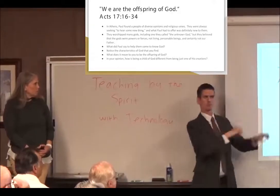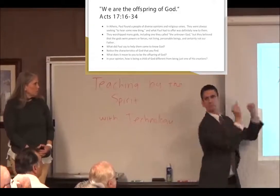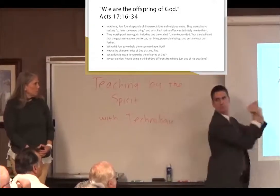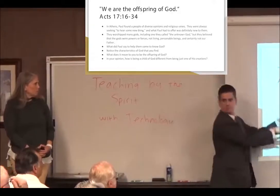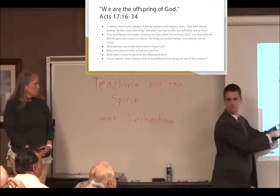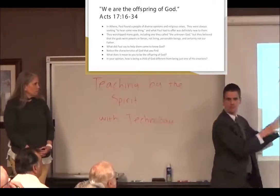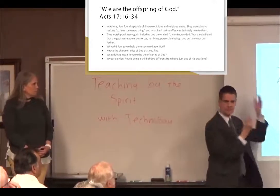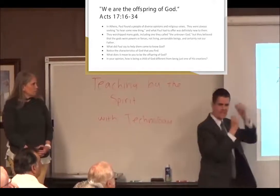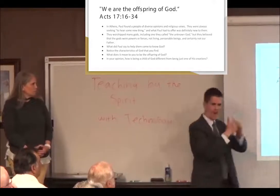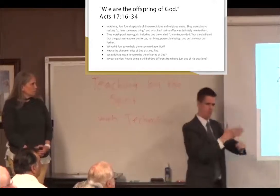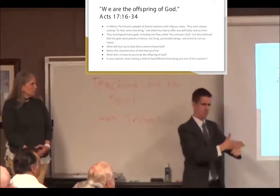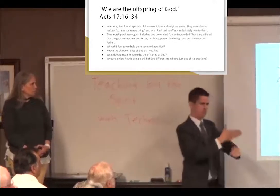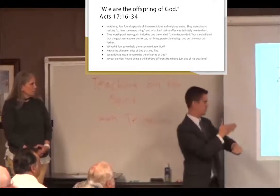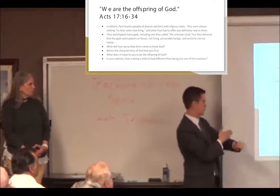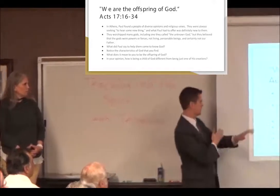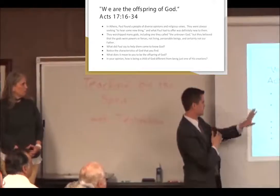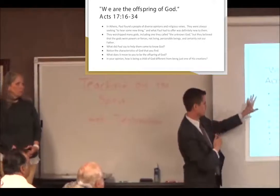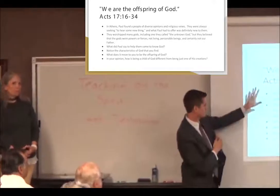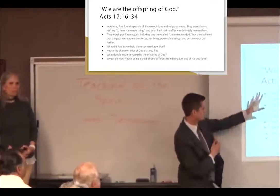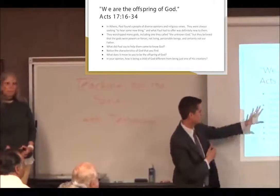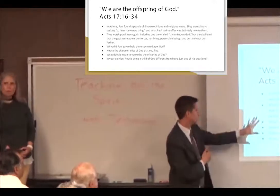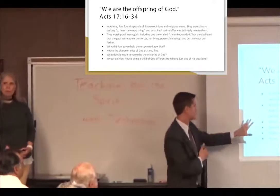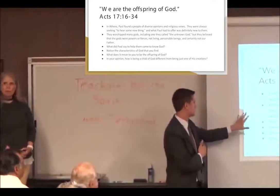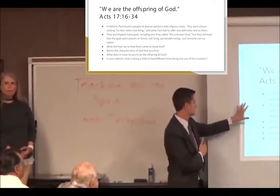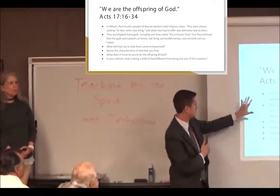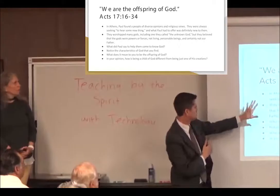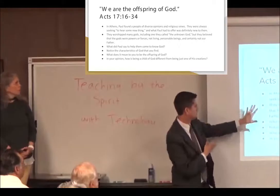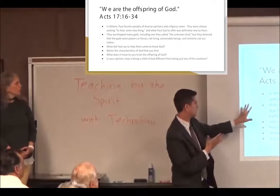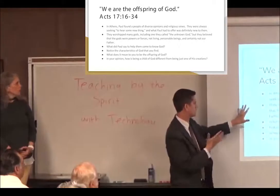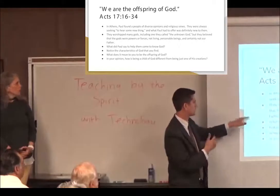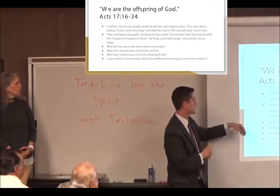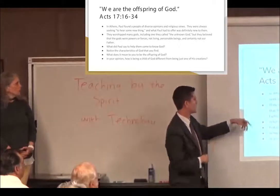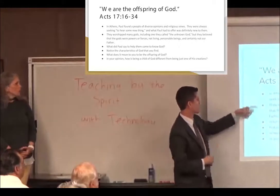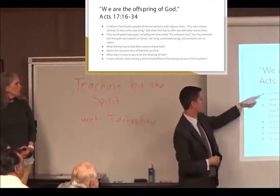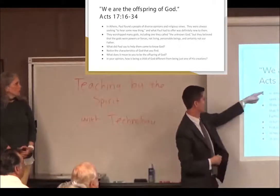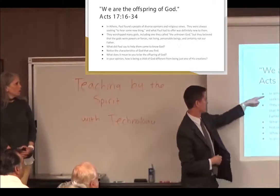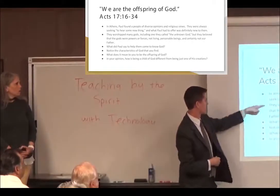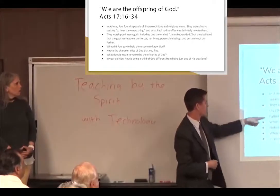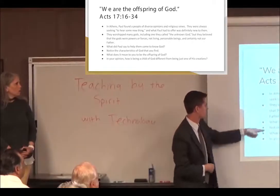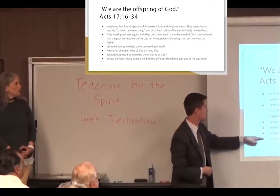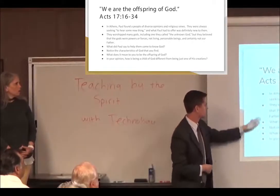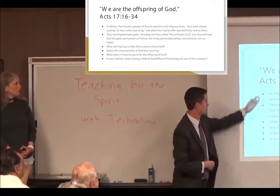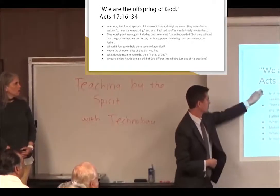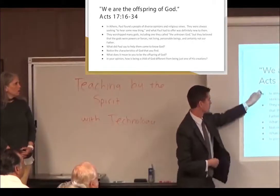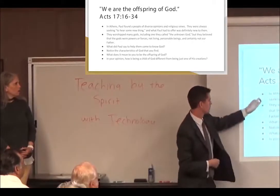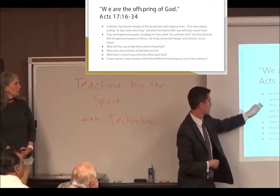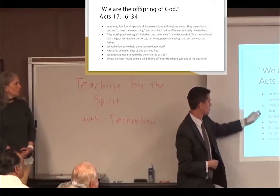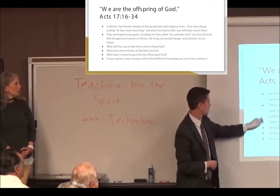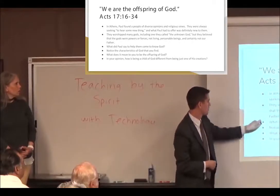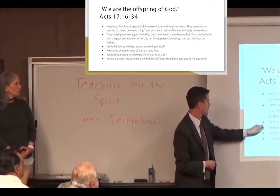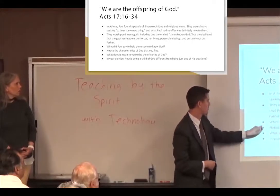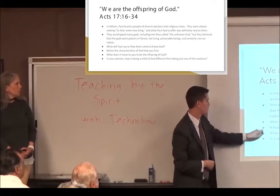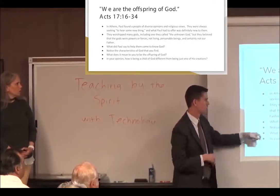You know, because PowerPoint, we just tend to throw a lot of stuff on here. But looking at this, I mean, there's a lot of bullet points